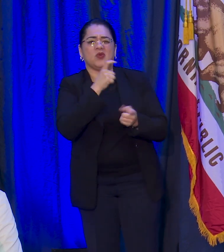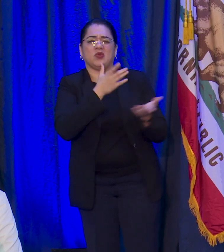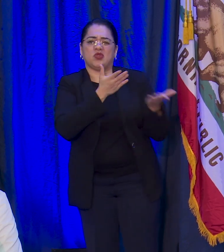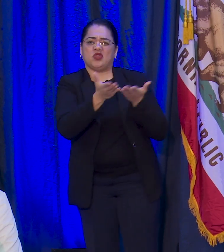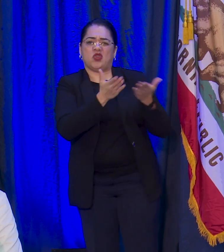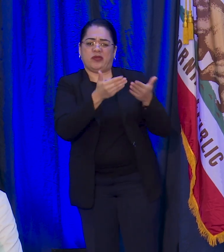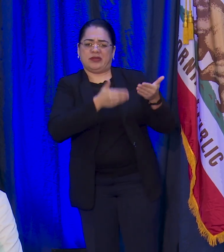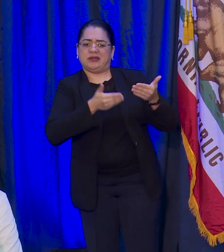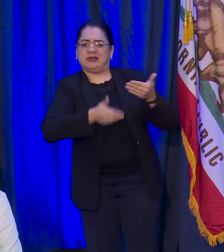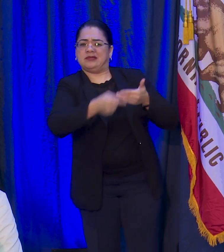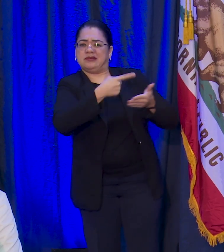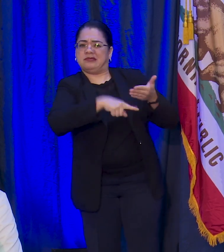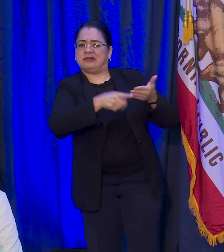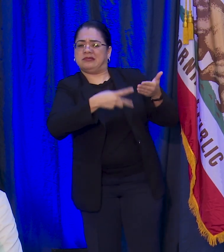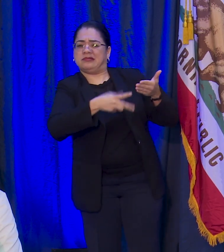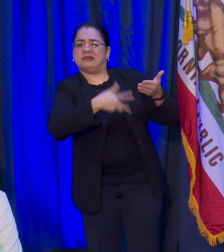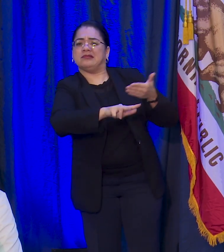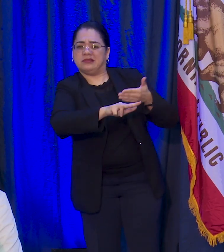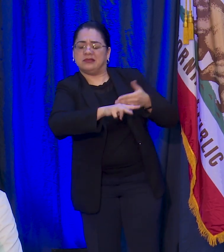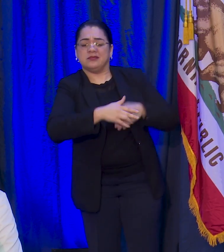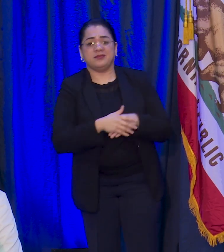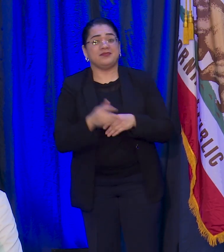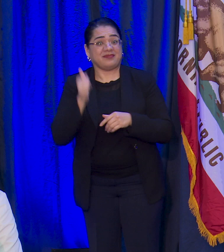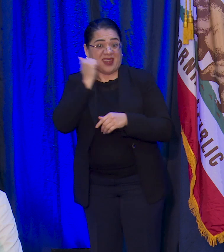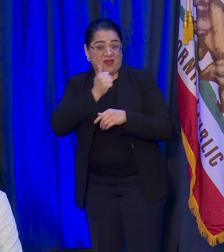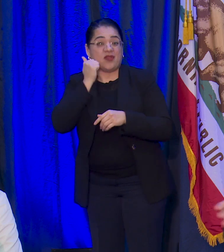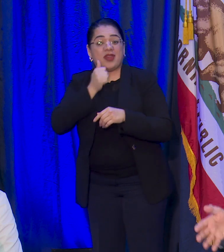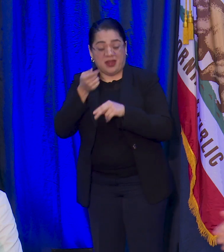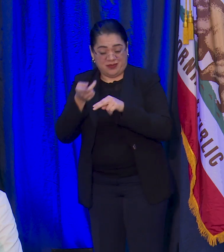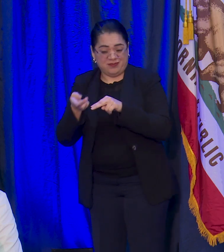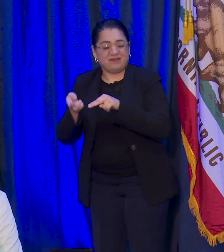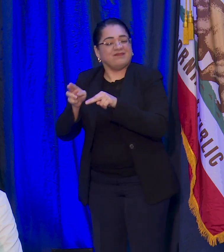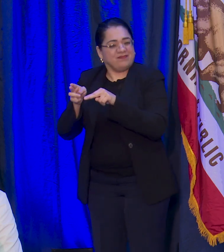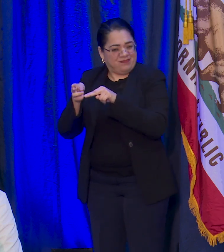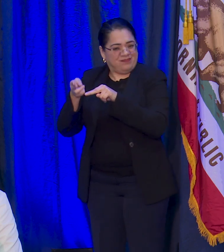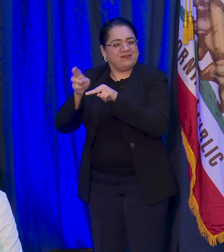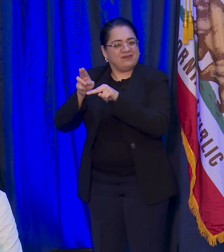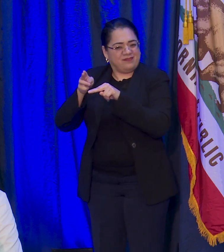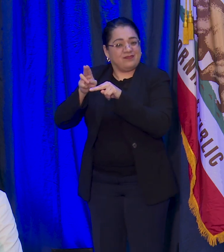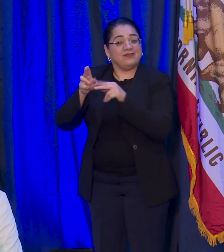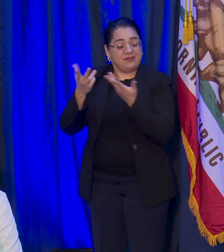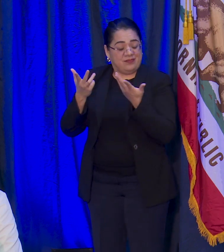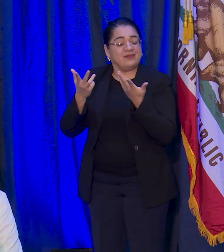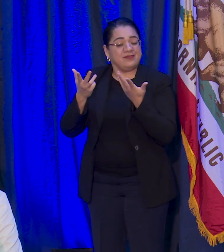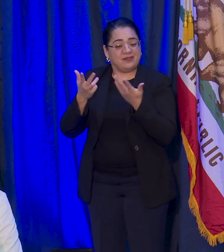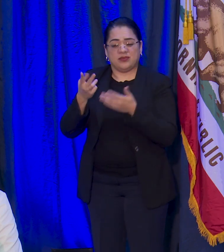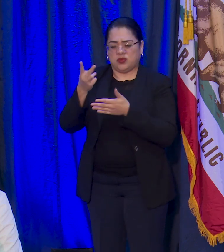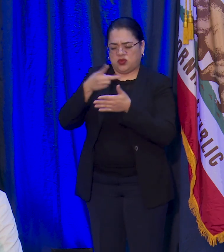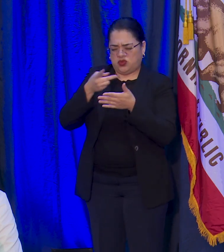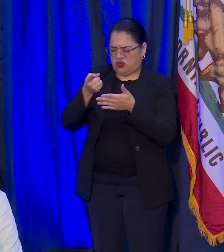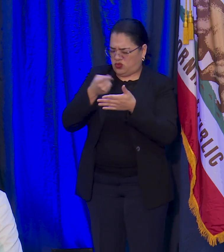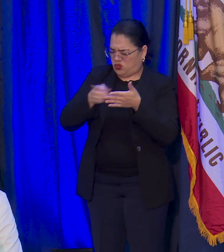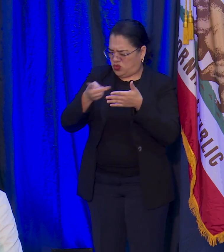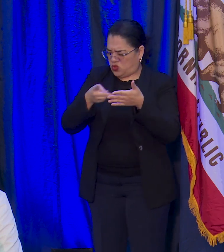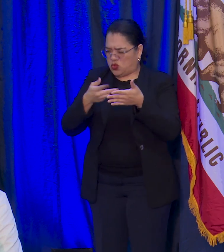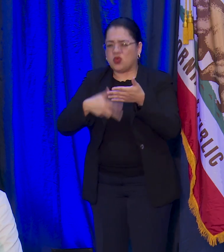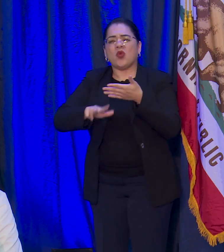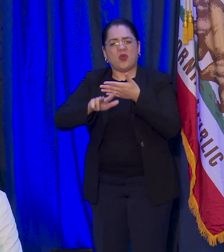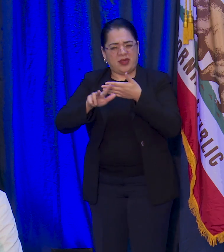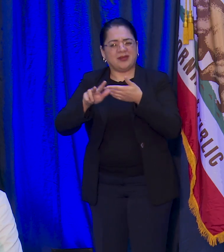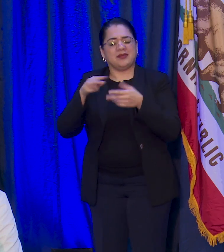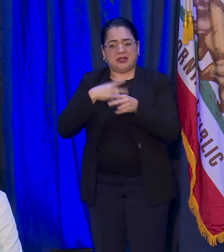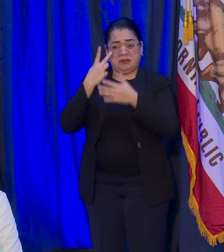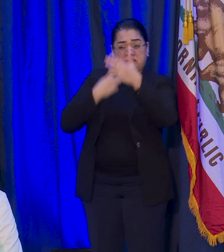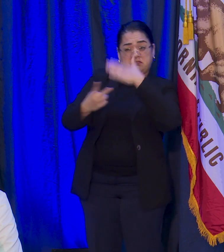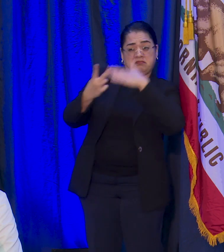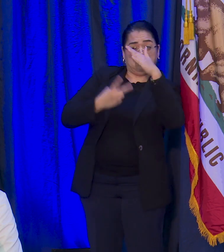be a larger amount of people every day moving forward over the course of the next 2 to 3 weeks. So you must think of these next